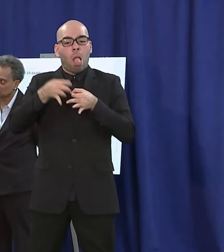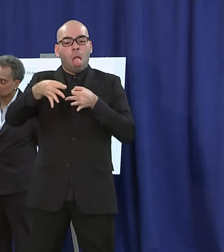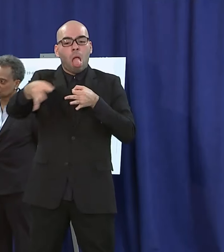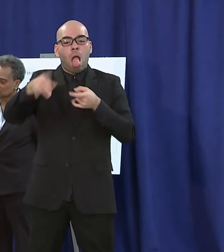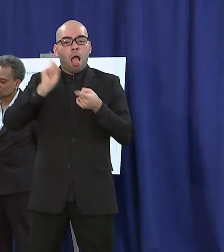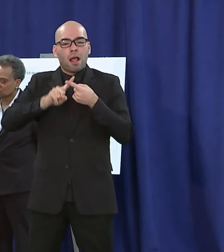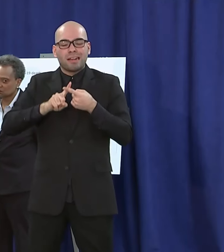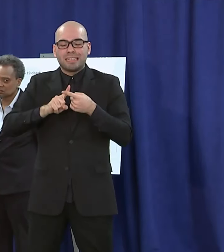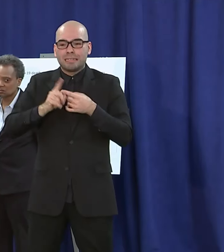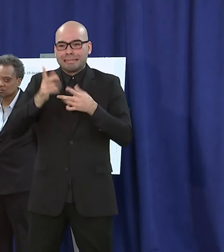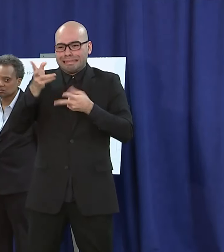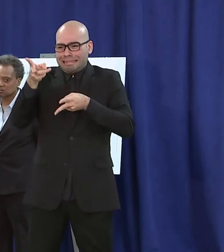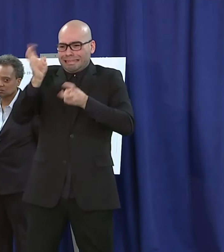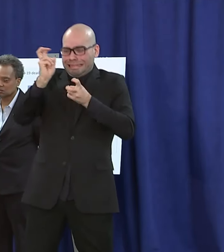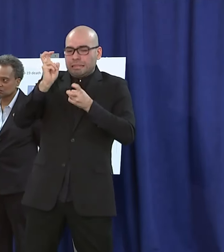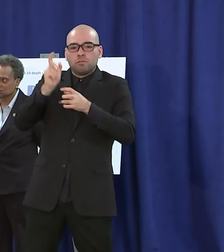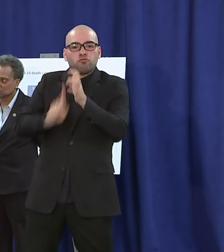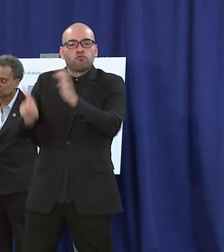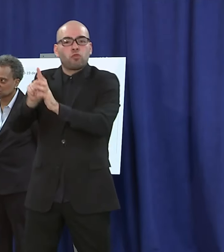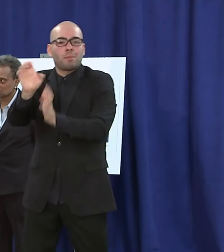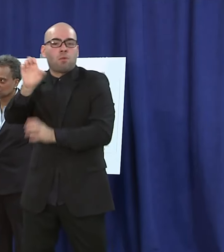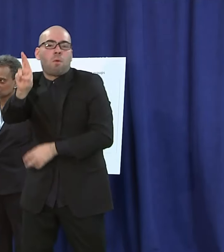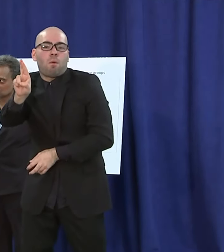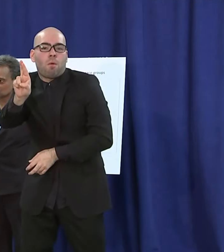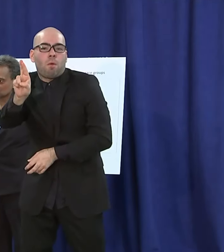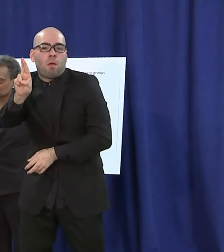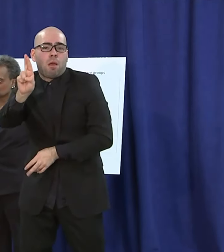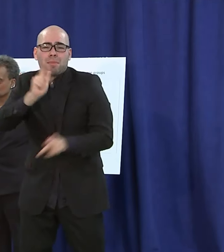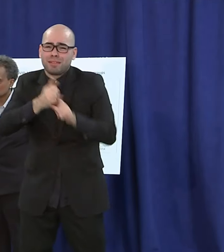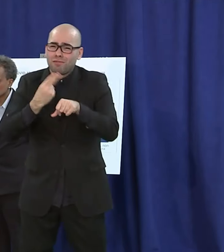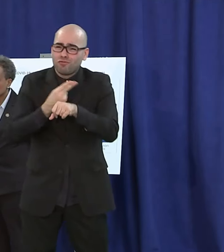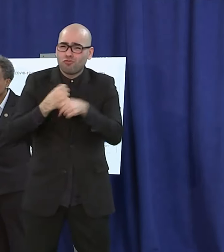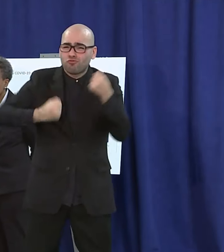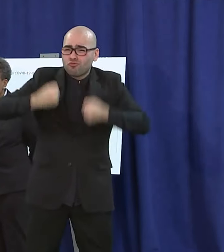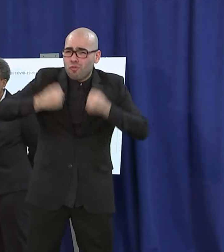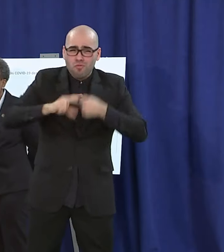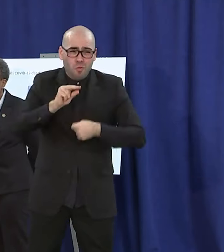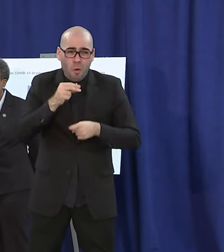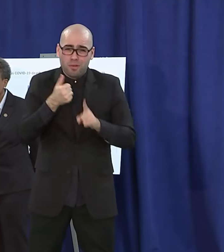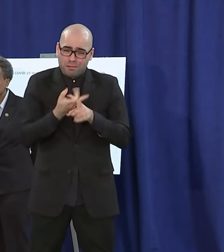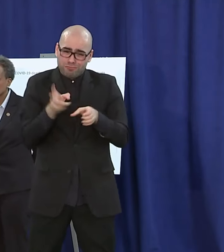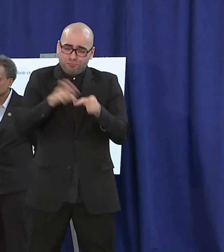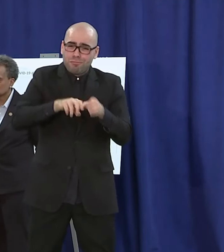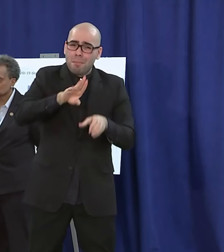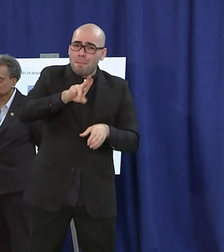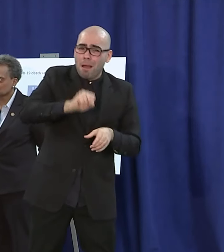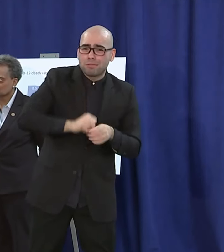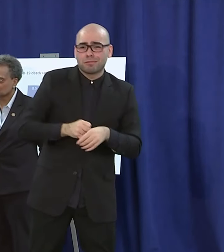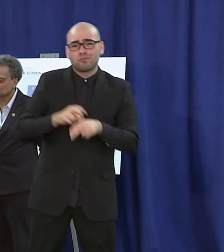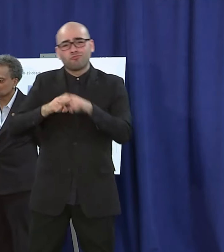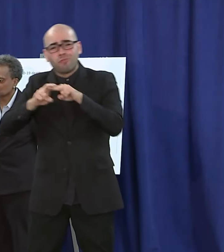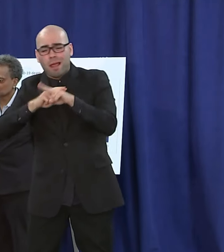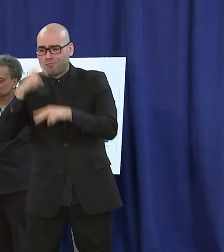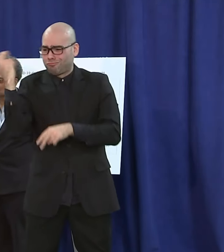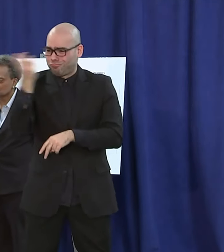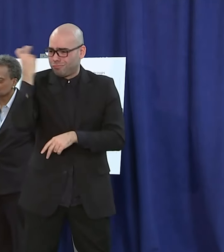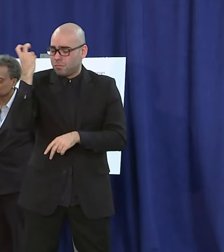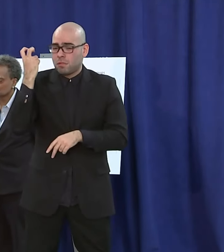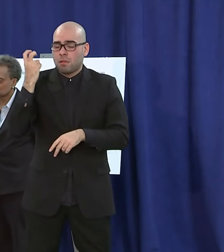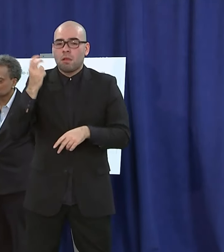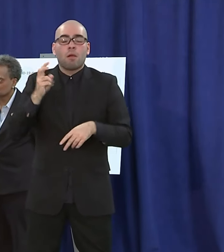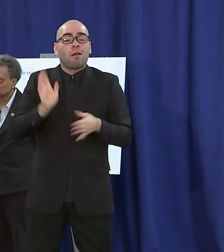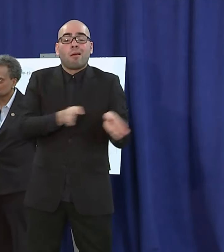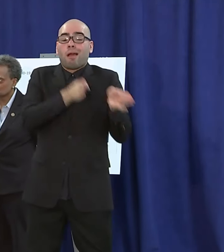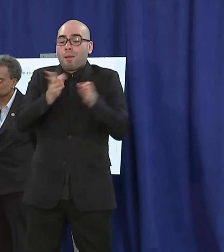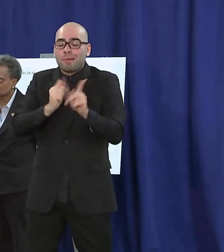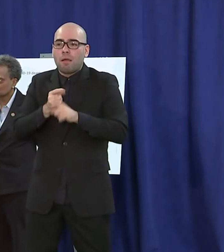doing testing and drive-through testing. People don't have cars. People use public transportation. We talk about presenting late. Well, people don't know how